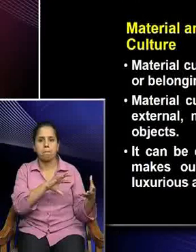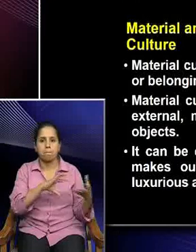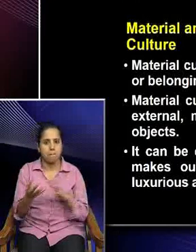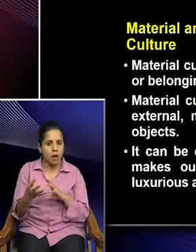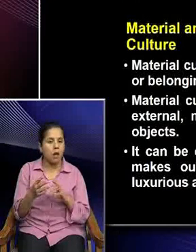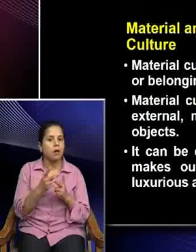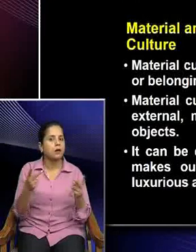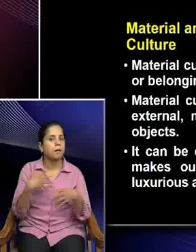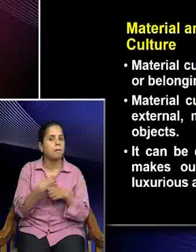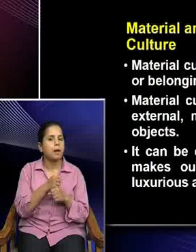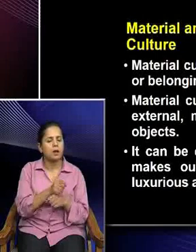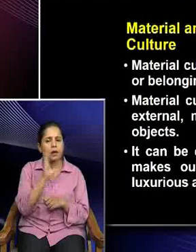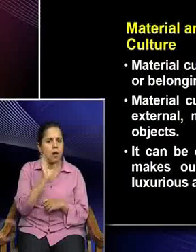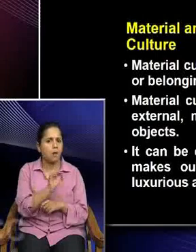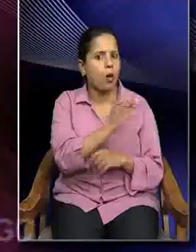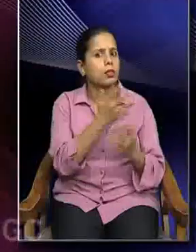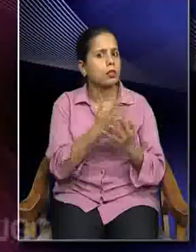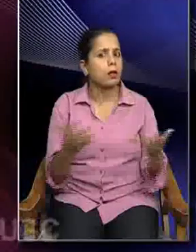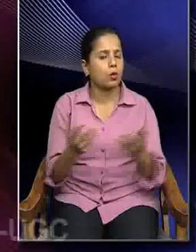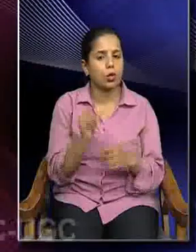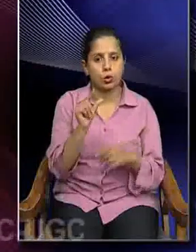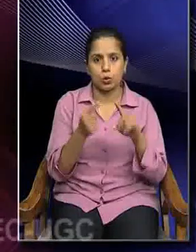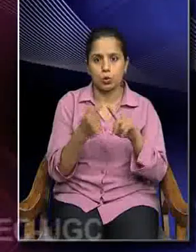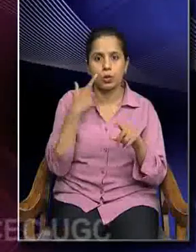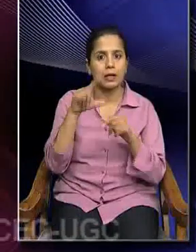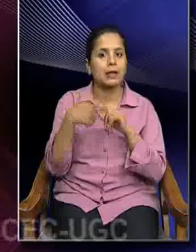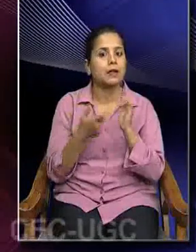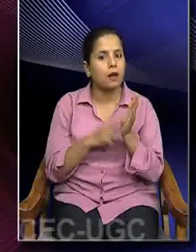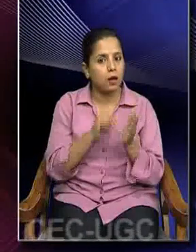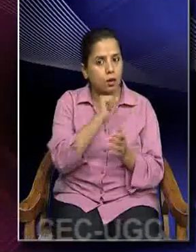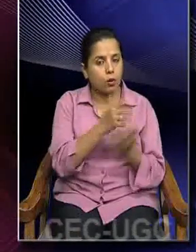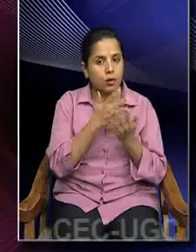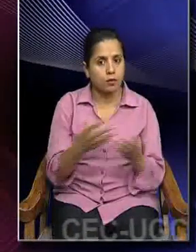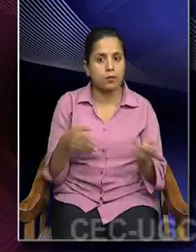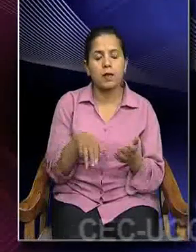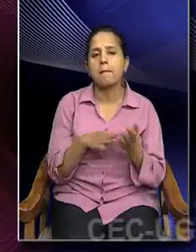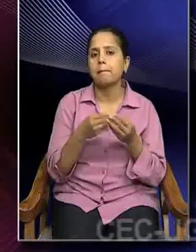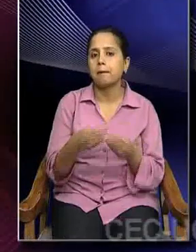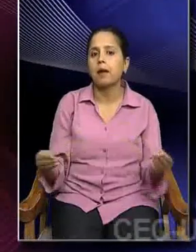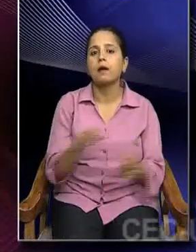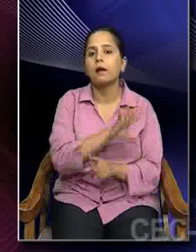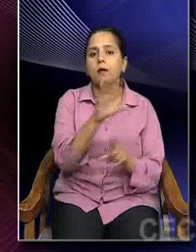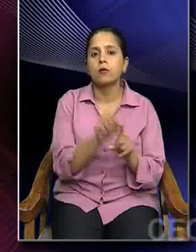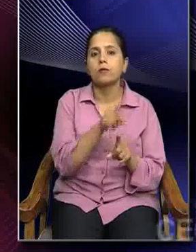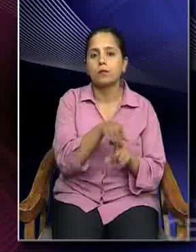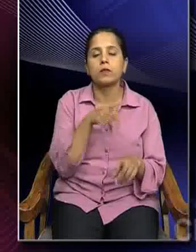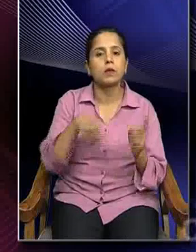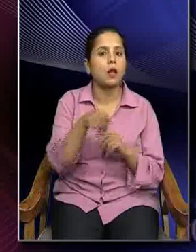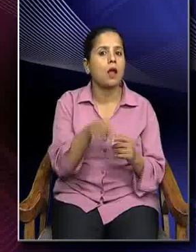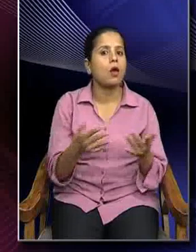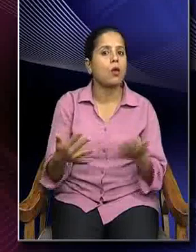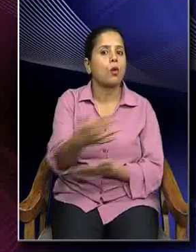and utilitarian objects. Utilitarian in the sense that material culture is a source